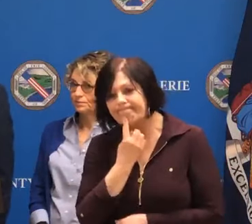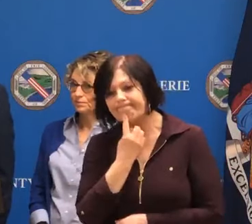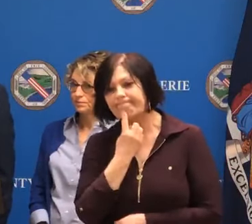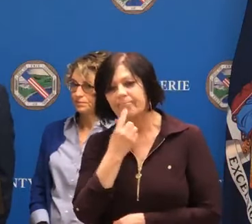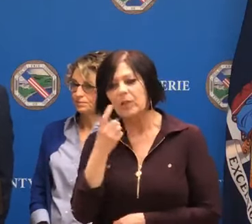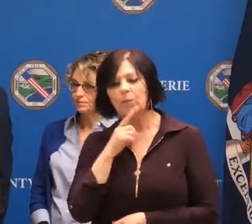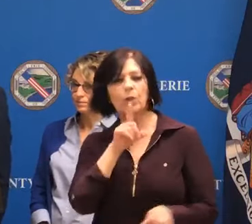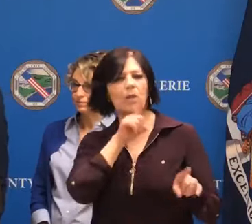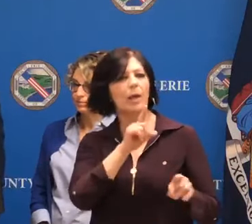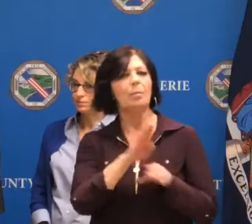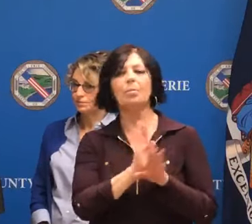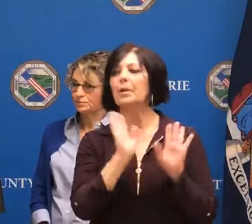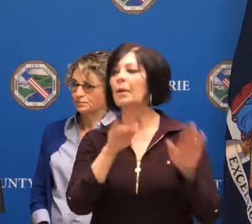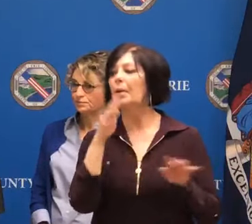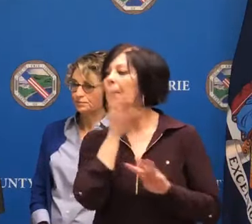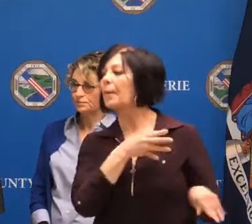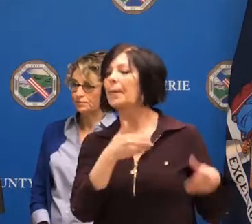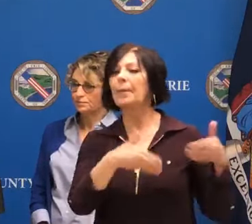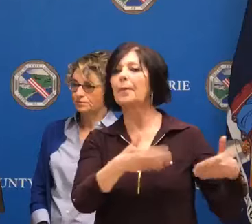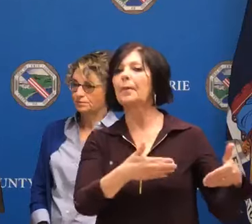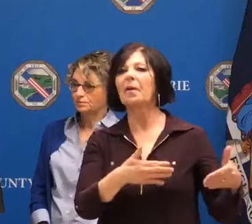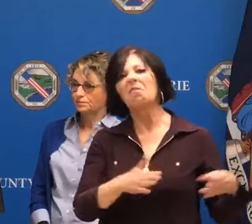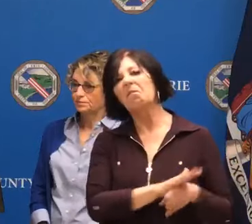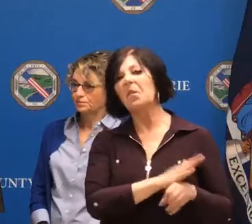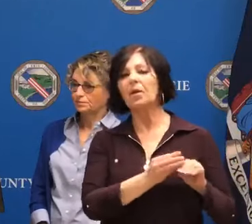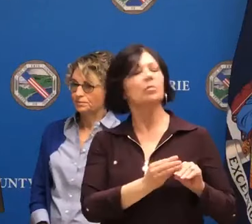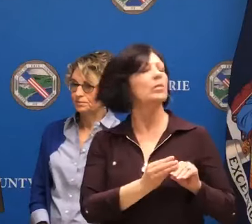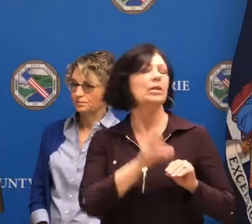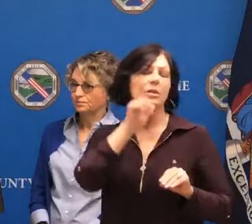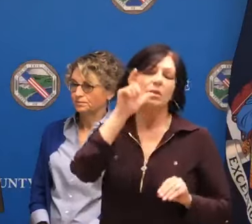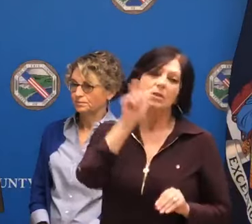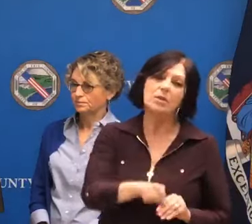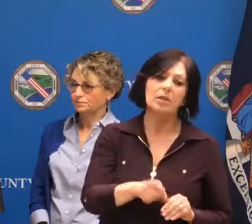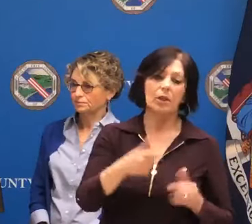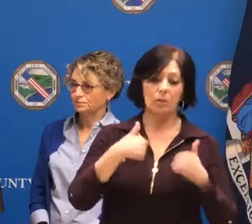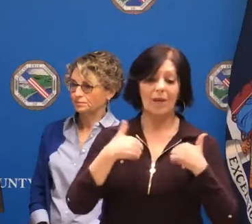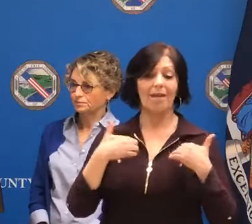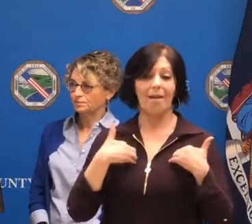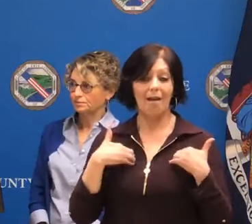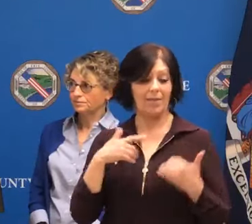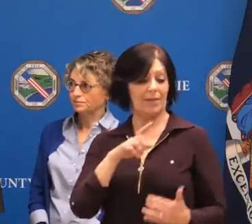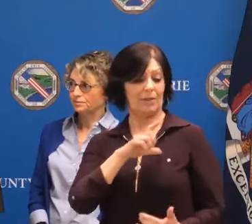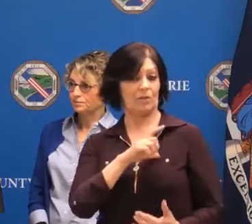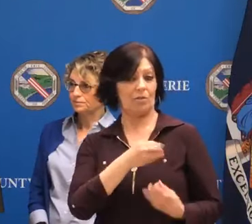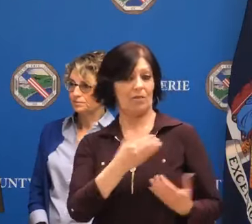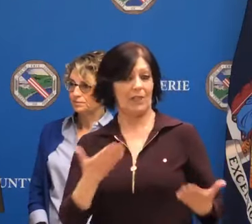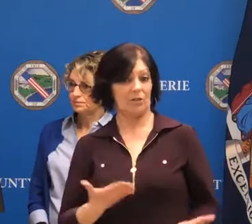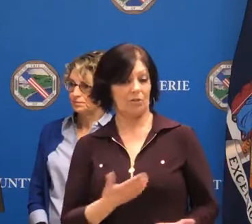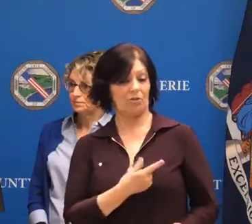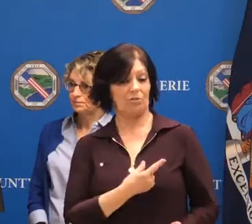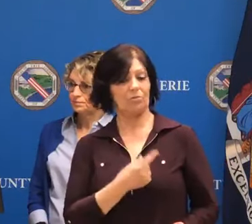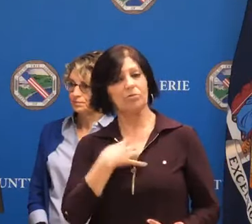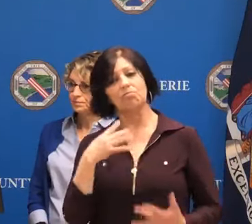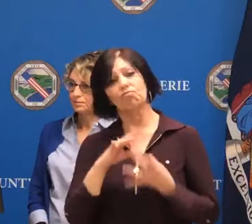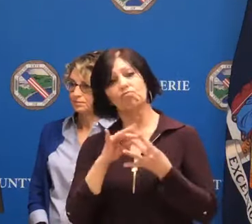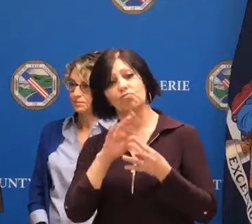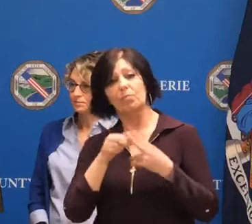of businesses operating at full capacity when they shouldn't. We do have representatives of the Erie County Sheriff's Office, the undersheriff here. We'll talk a